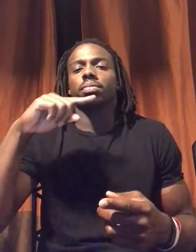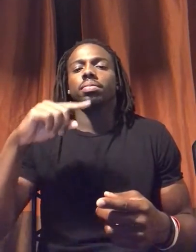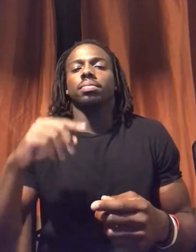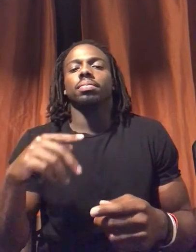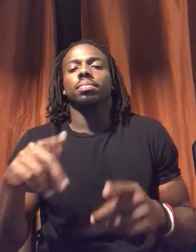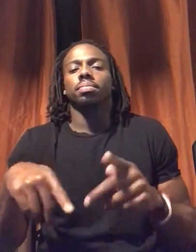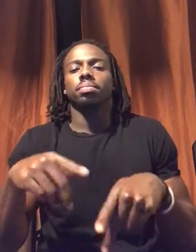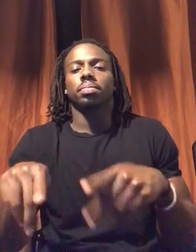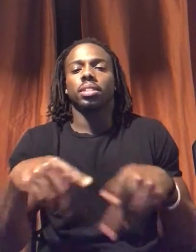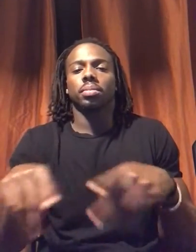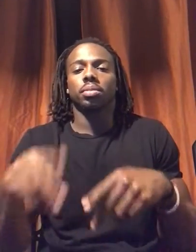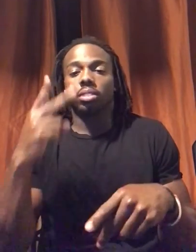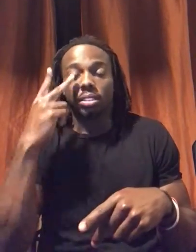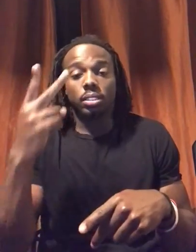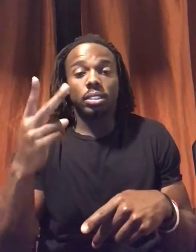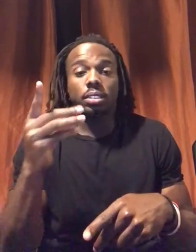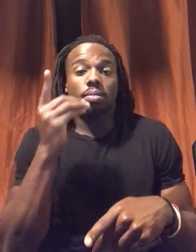He dropped.